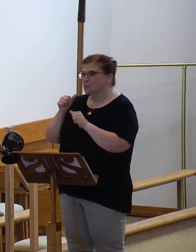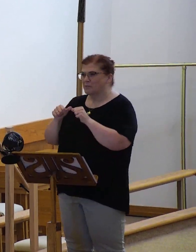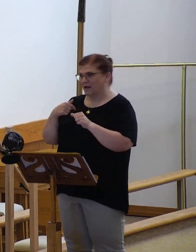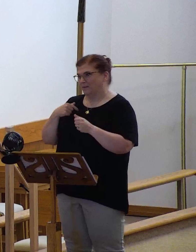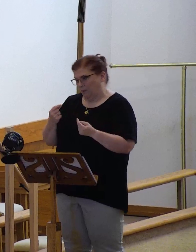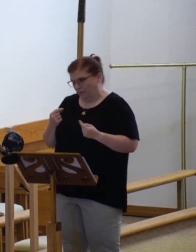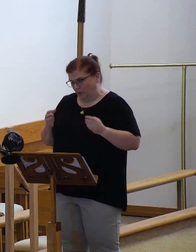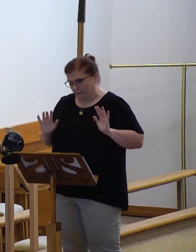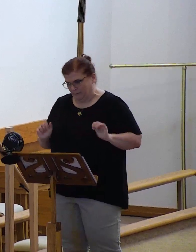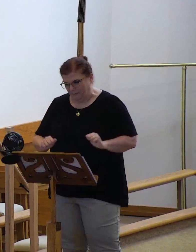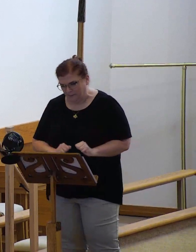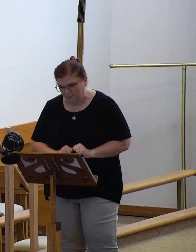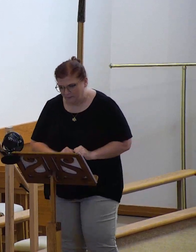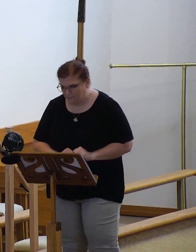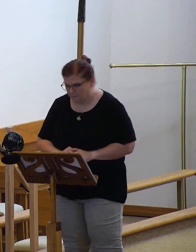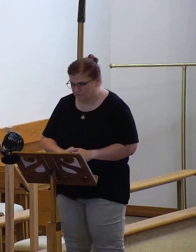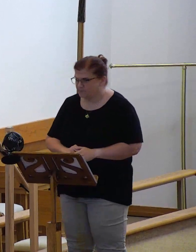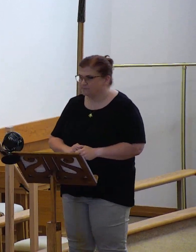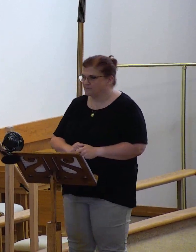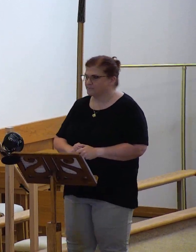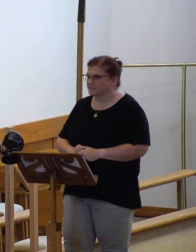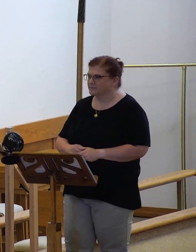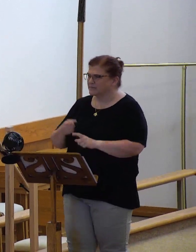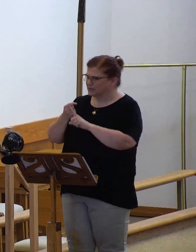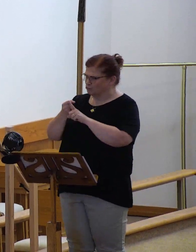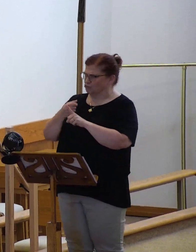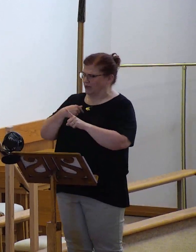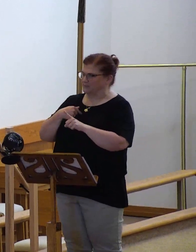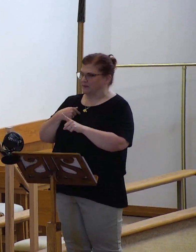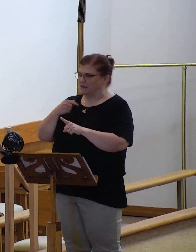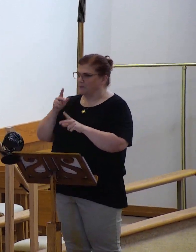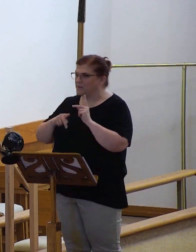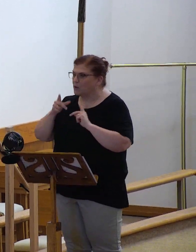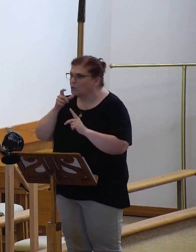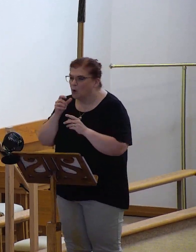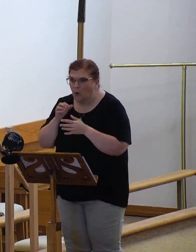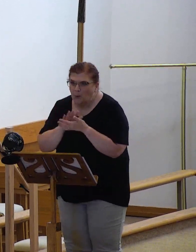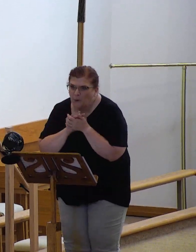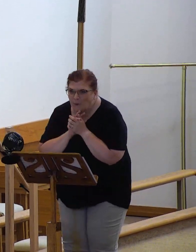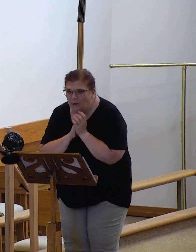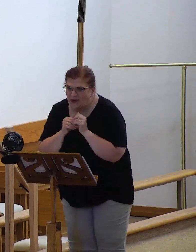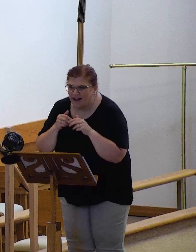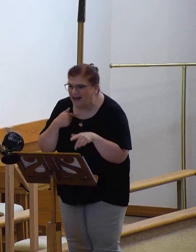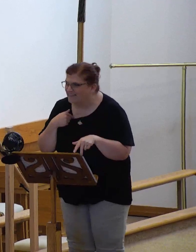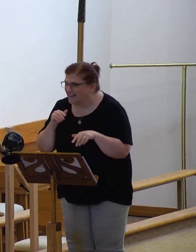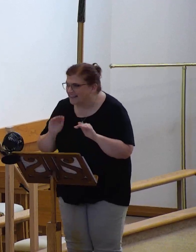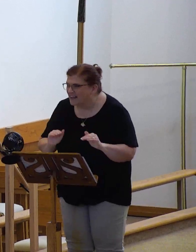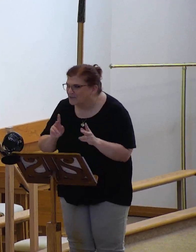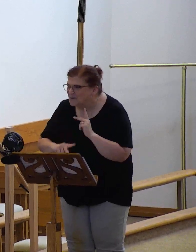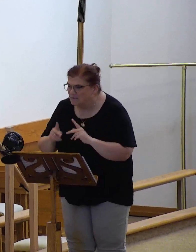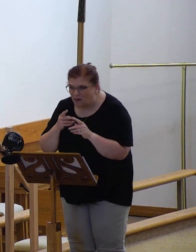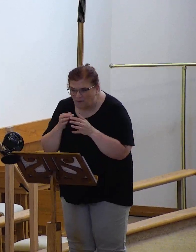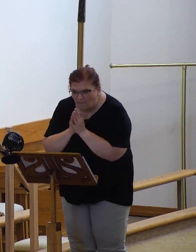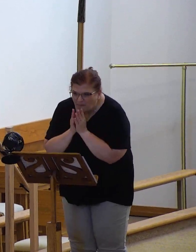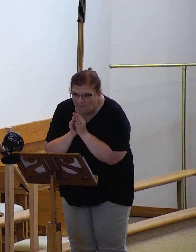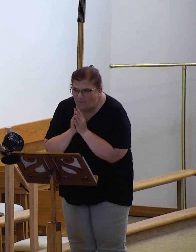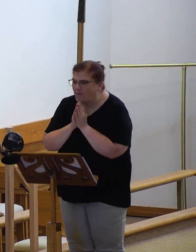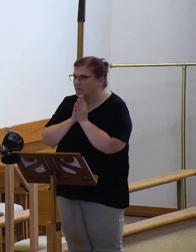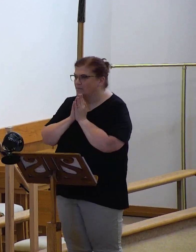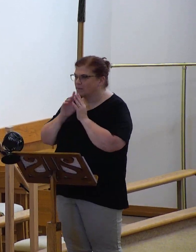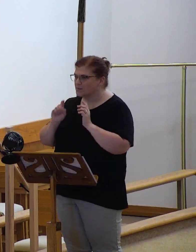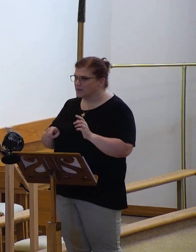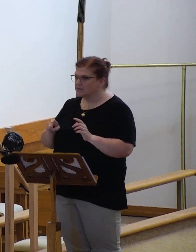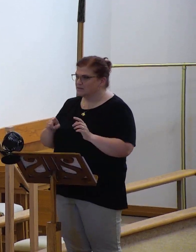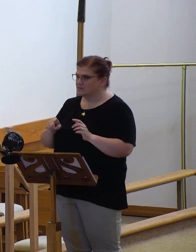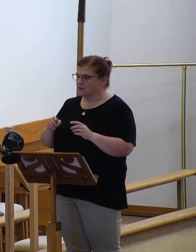doing. It strikes me that we who ooh and ah over those little people who pass among us must be